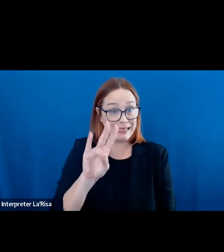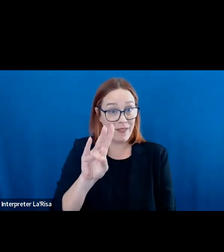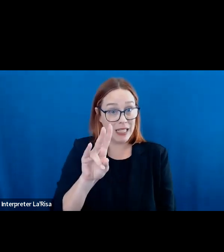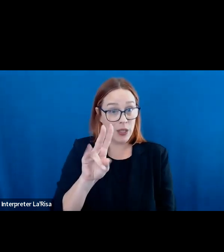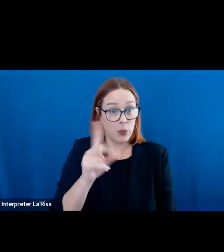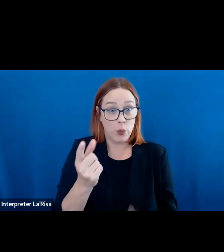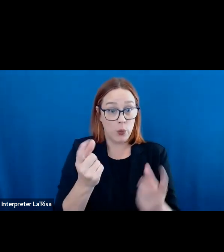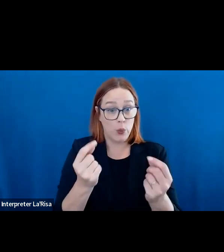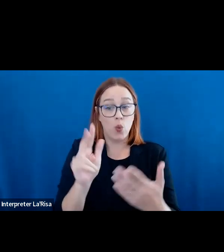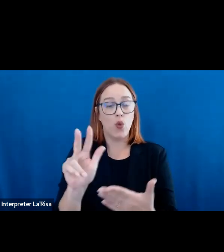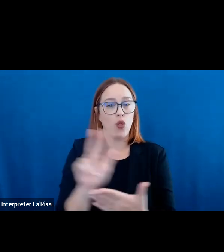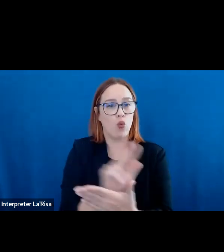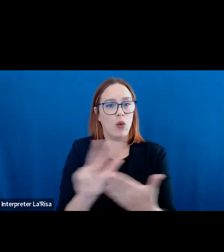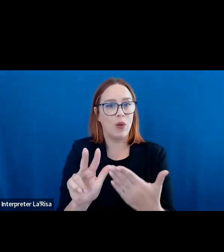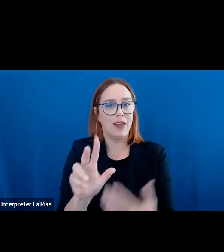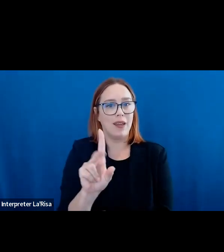disabilities.